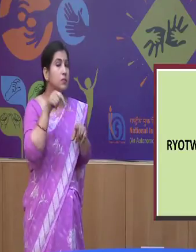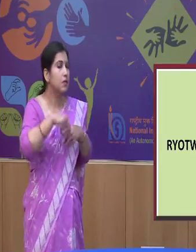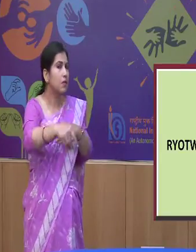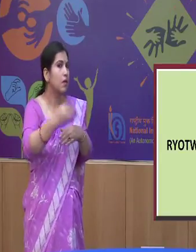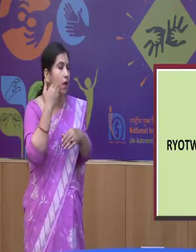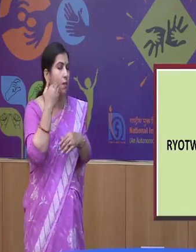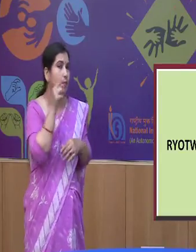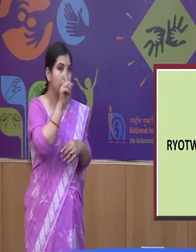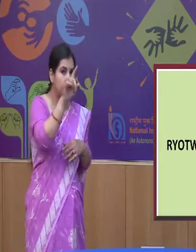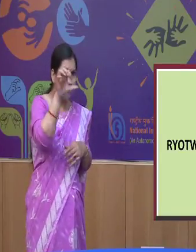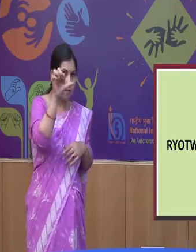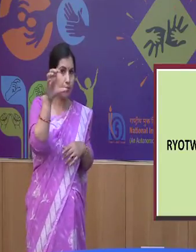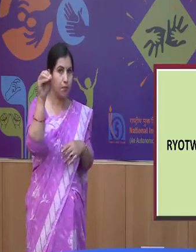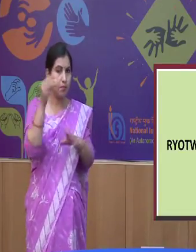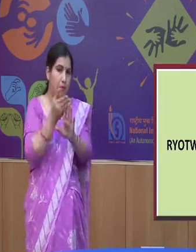during early 19th century.